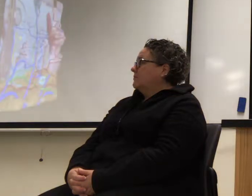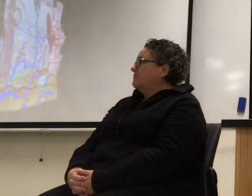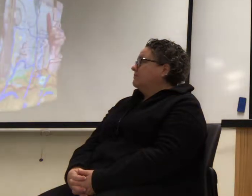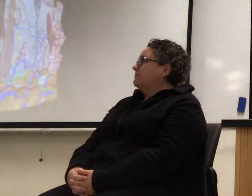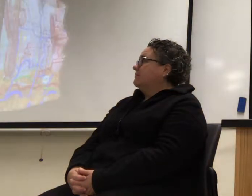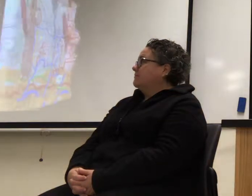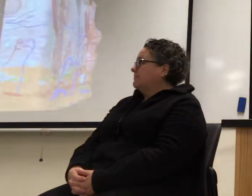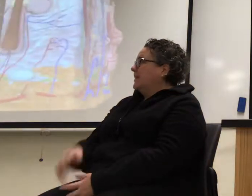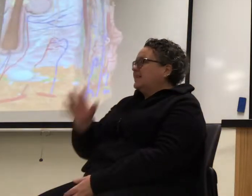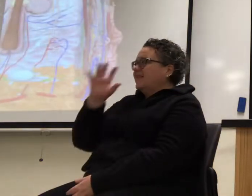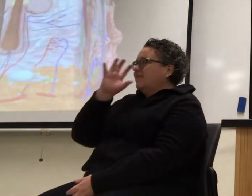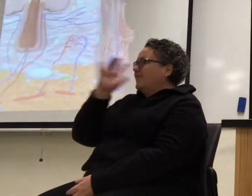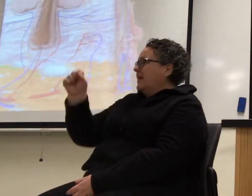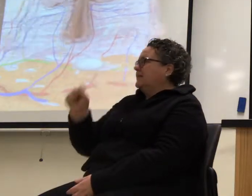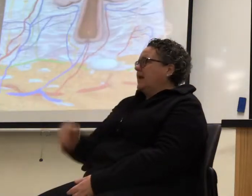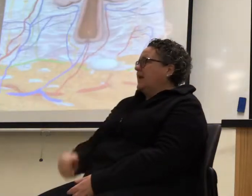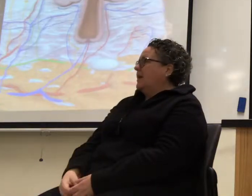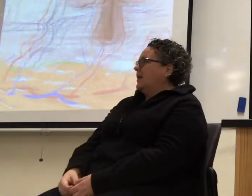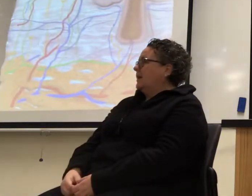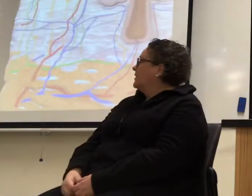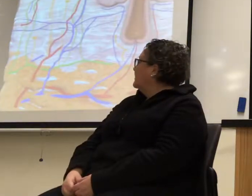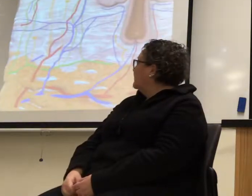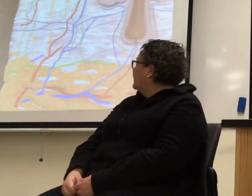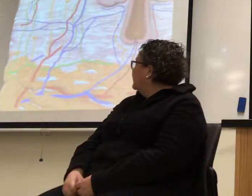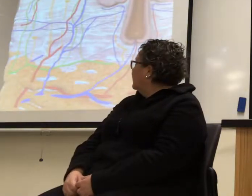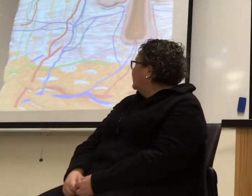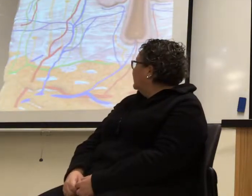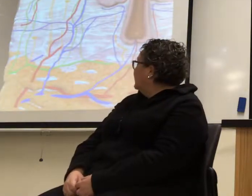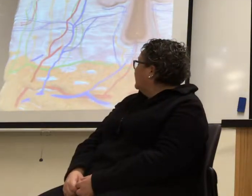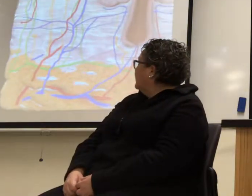See, I want to look for one called that's deeper here.